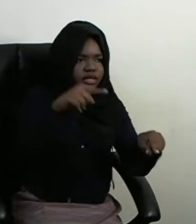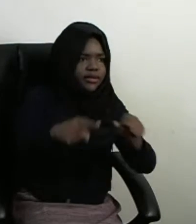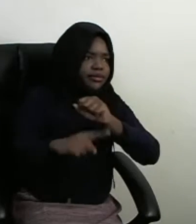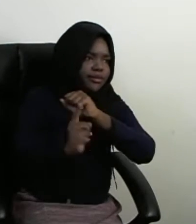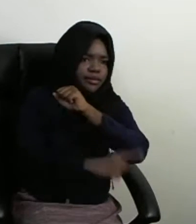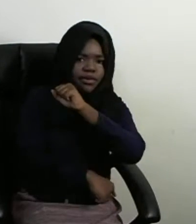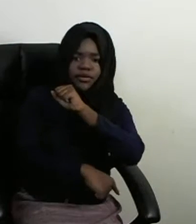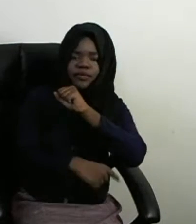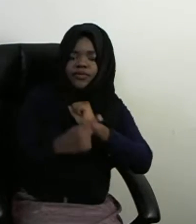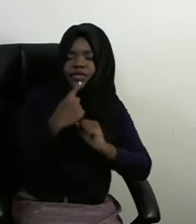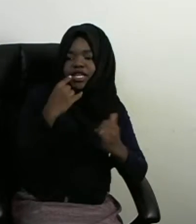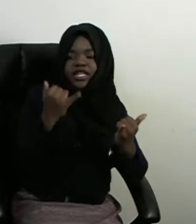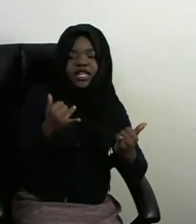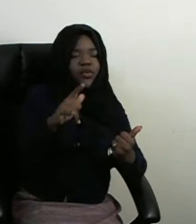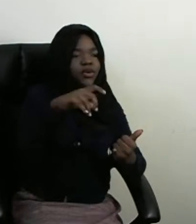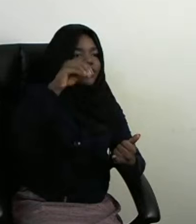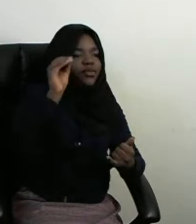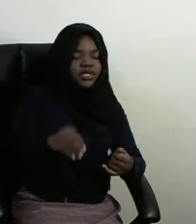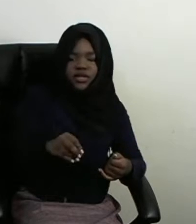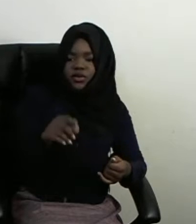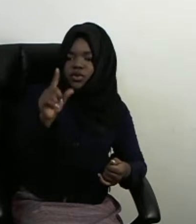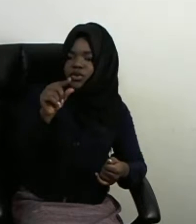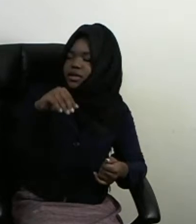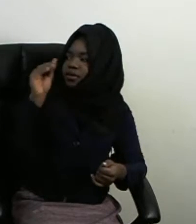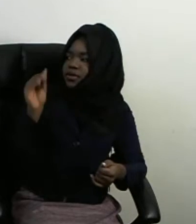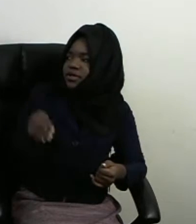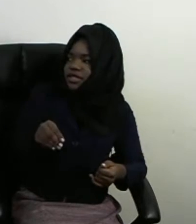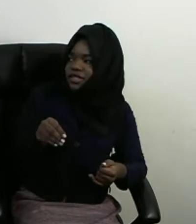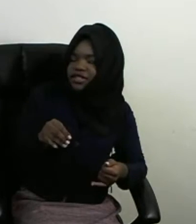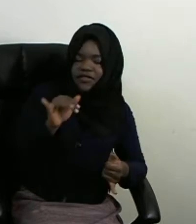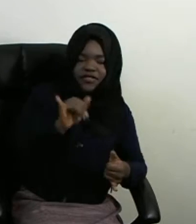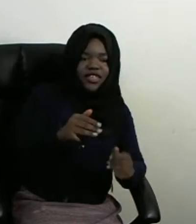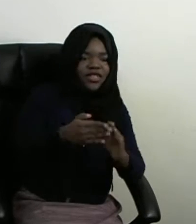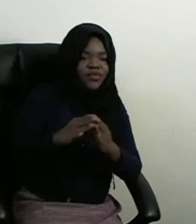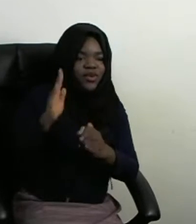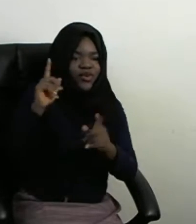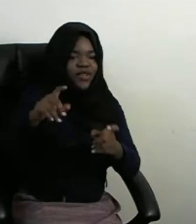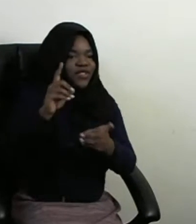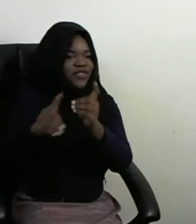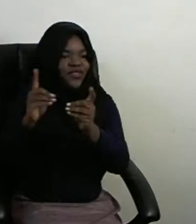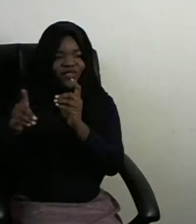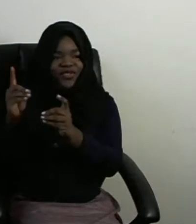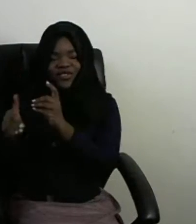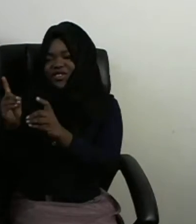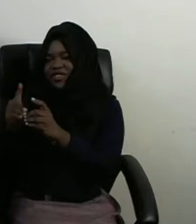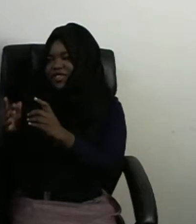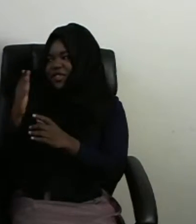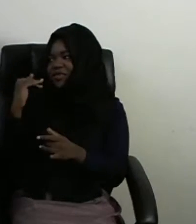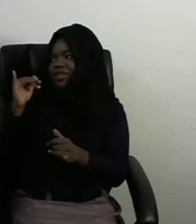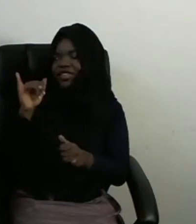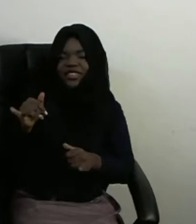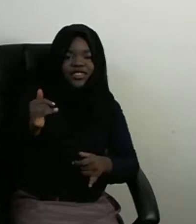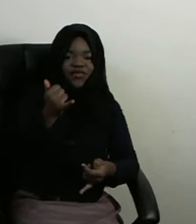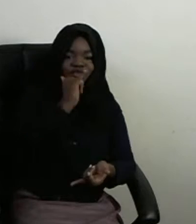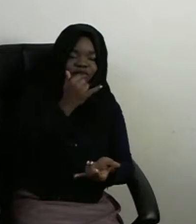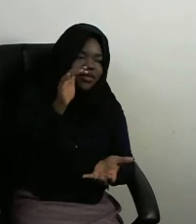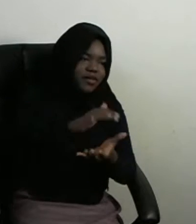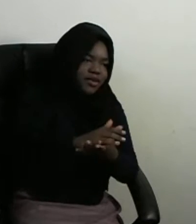rule and say, now 100% or 20% of the community will have to divorce because they wrongly